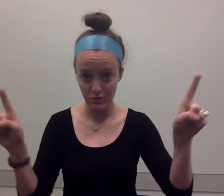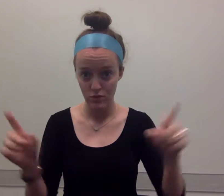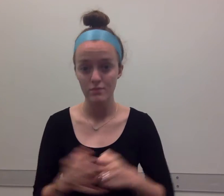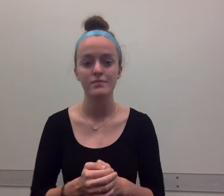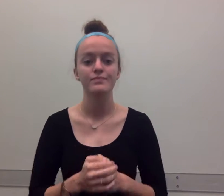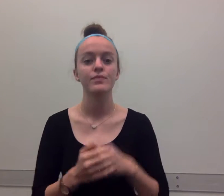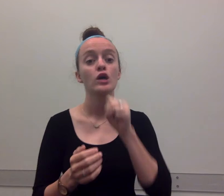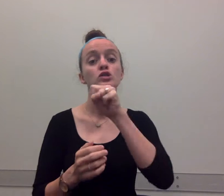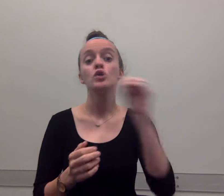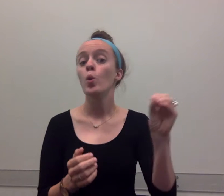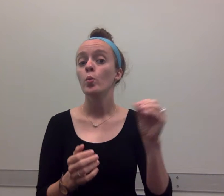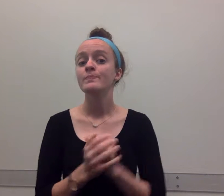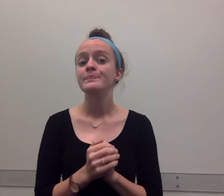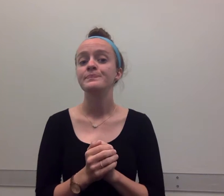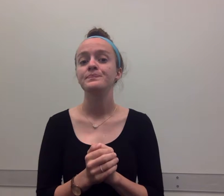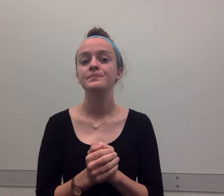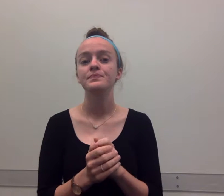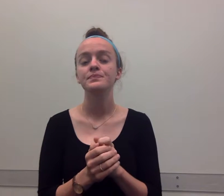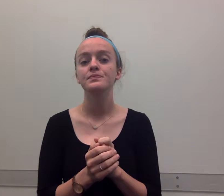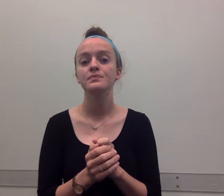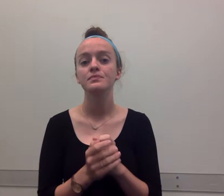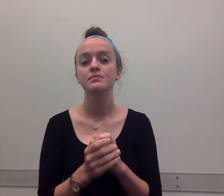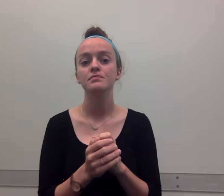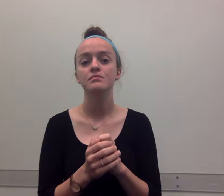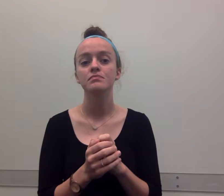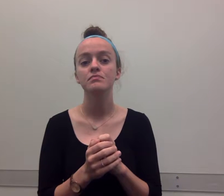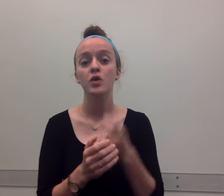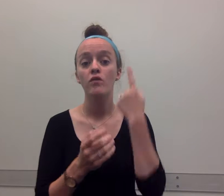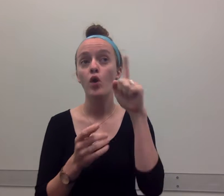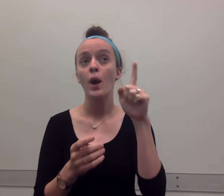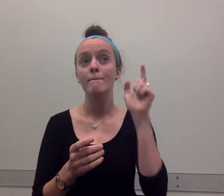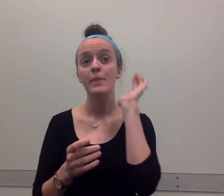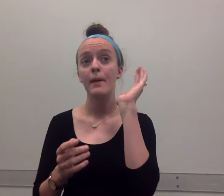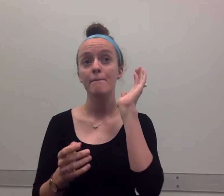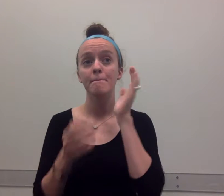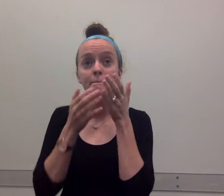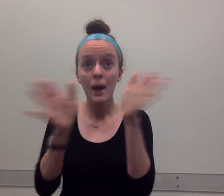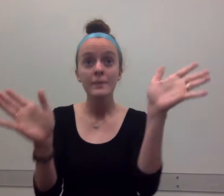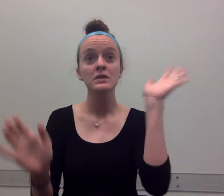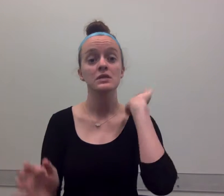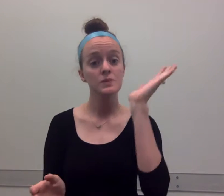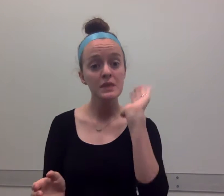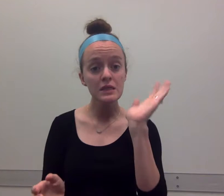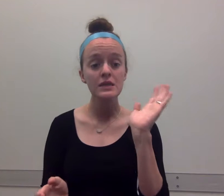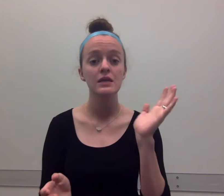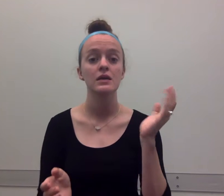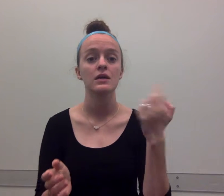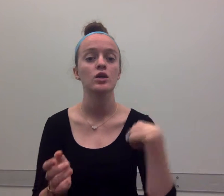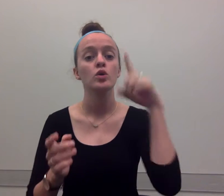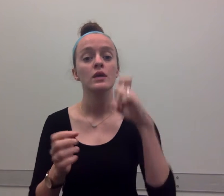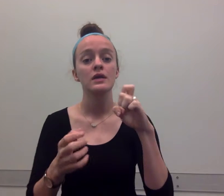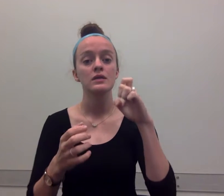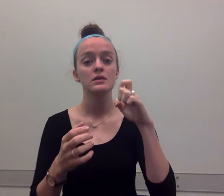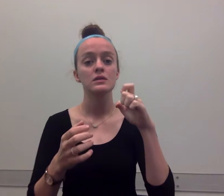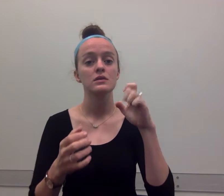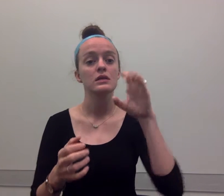So, the basics of public speaking requires a 6-step format. But before we jump